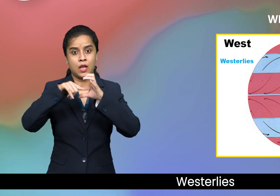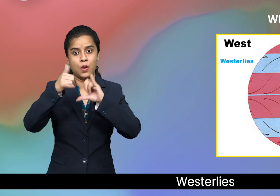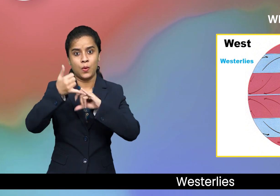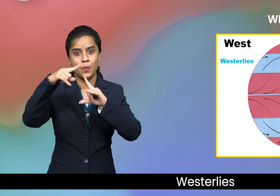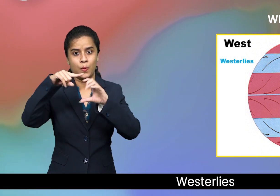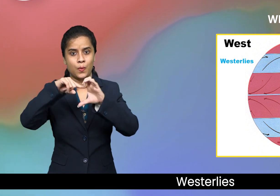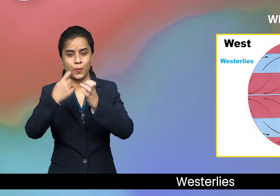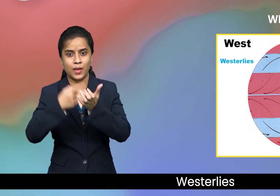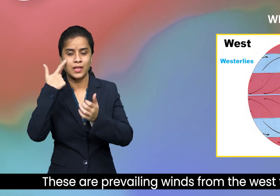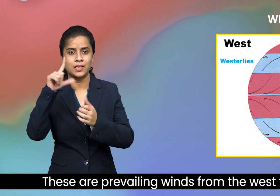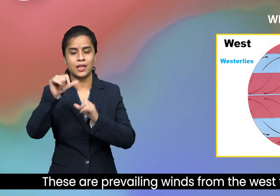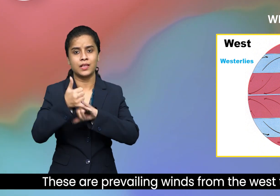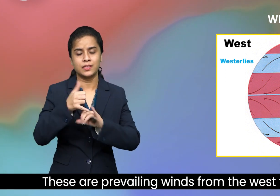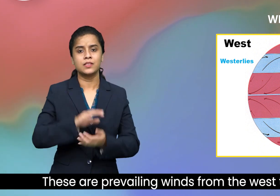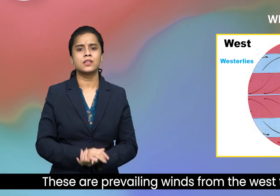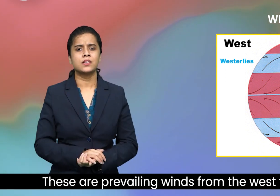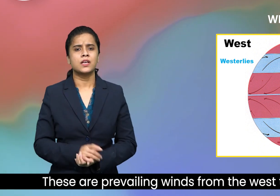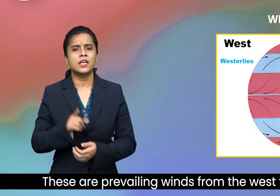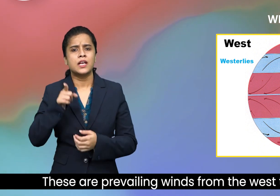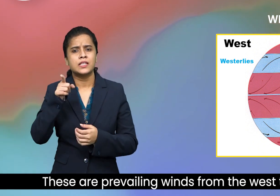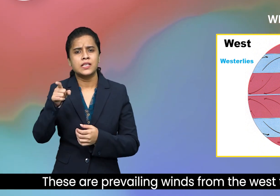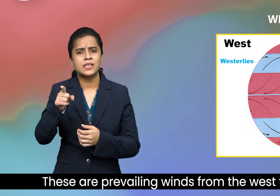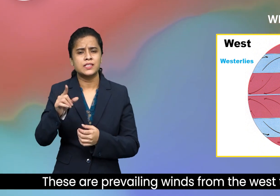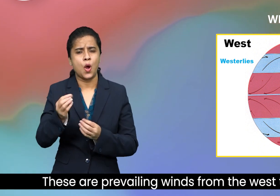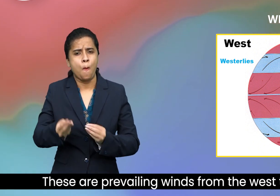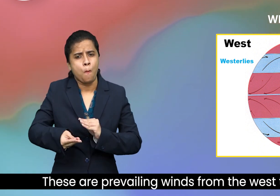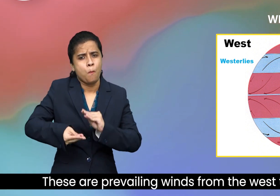Westerlies. These are prevailing